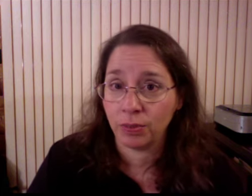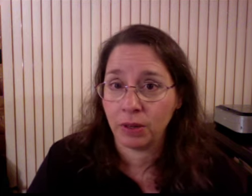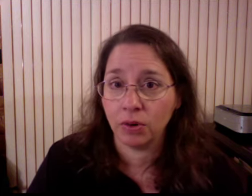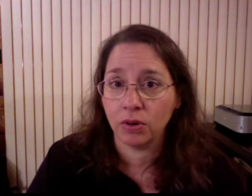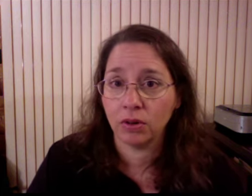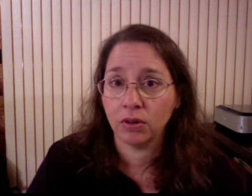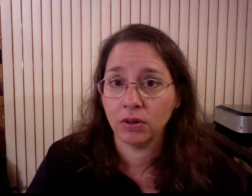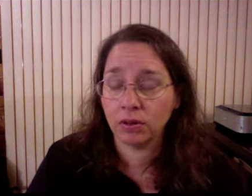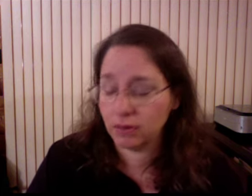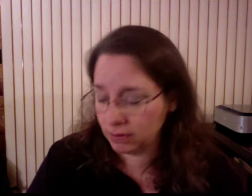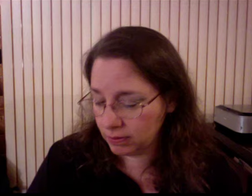people.